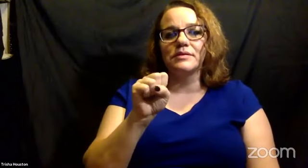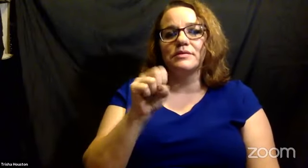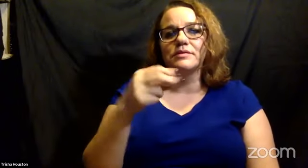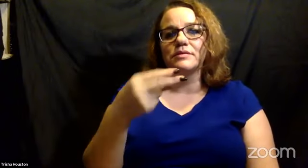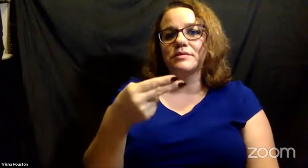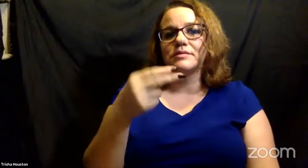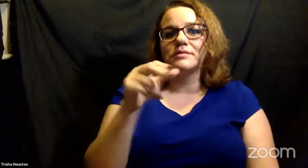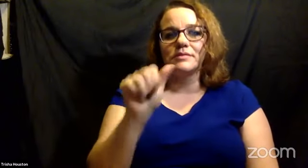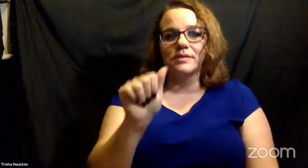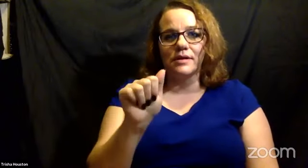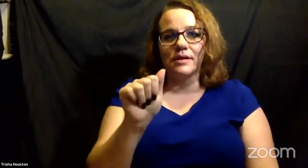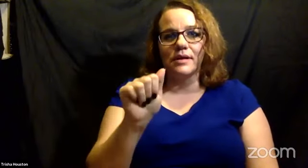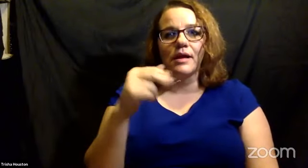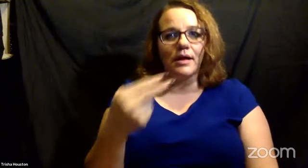is